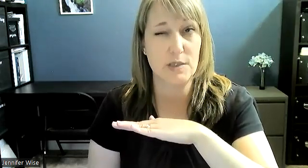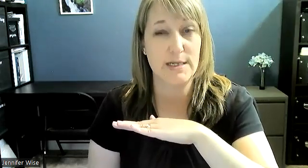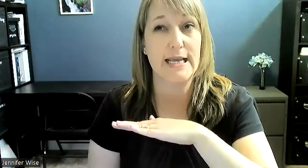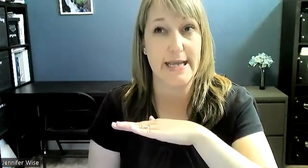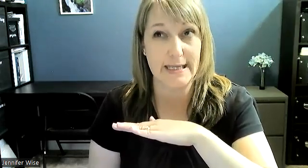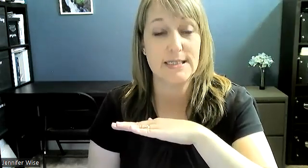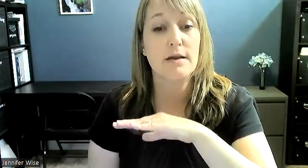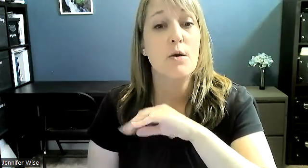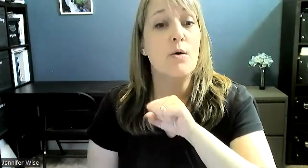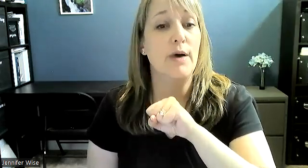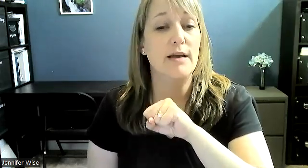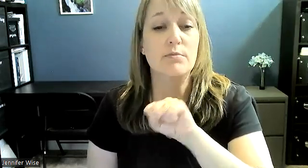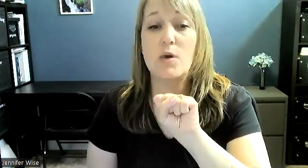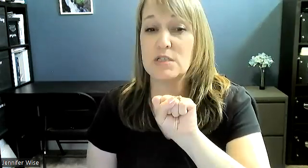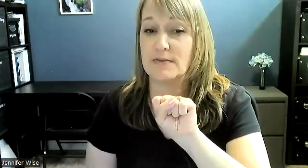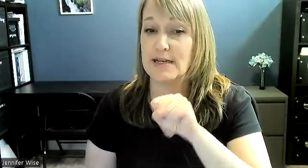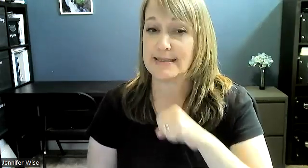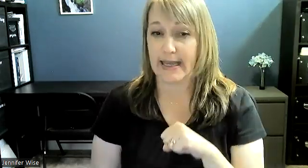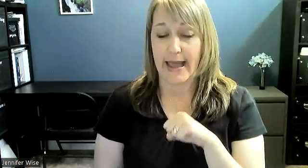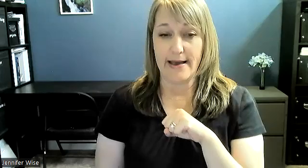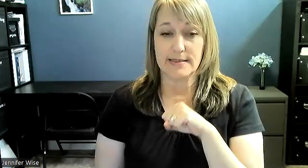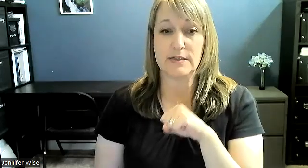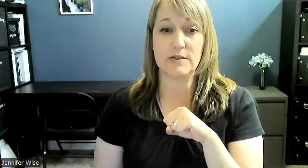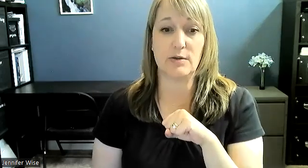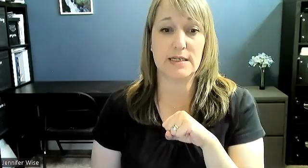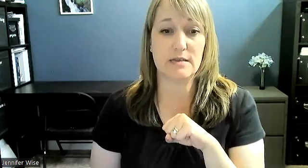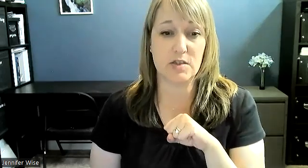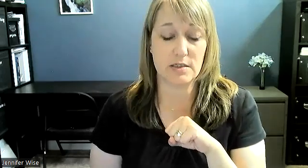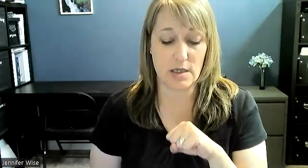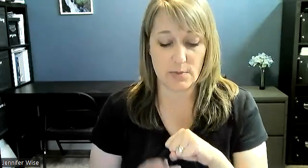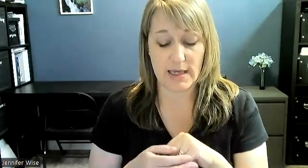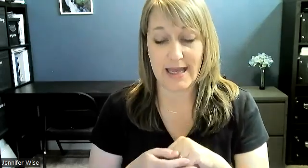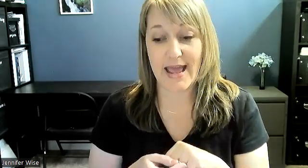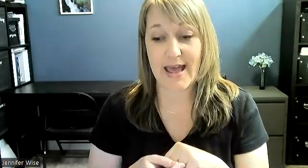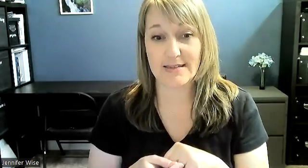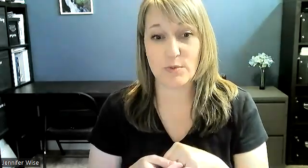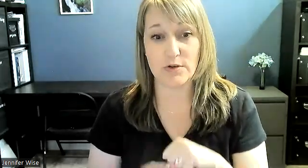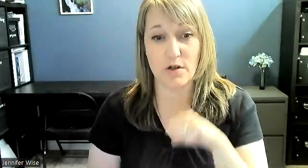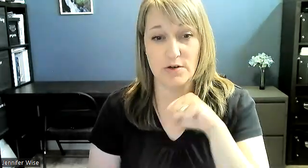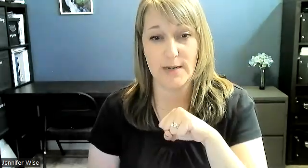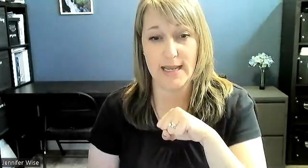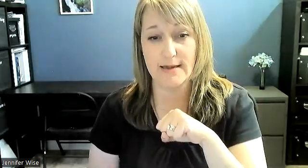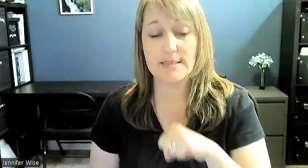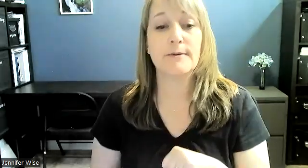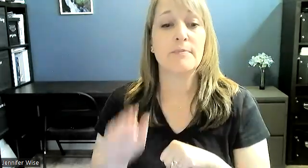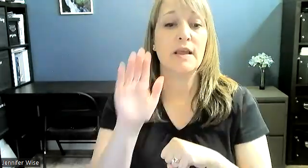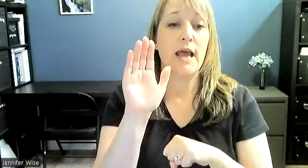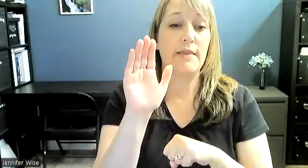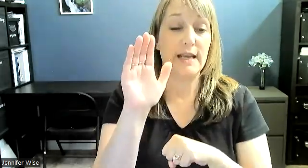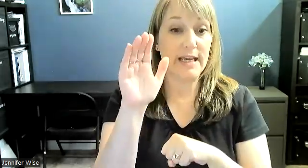non-dominant hand, but most often I see an S. So I'm going to suggest that you make an S with your non-dominant hand. And then again,